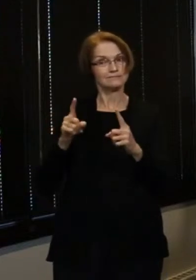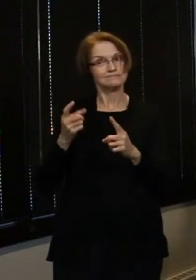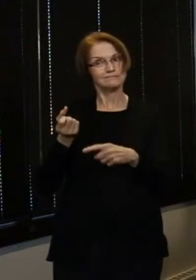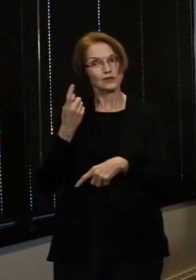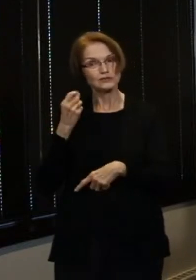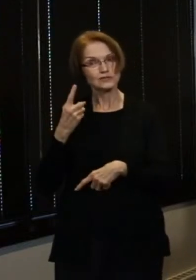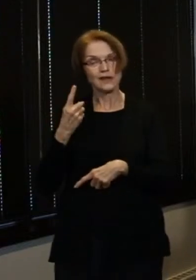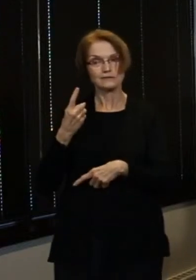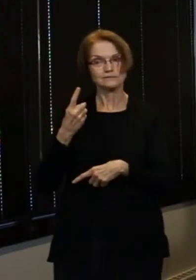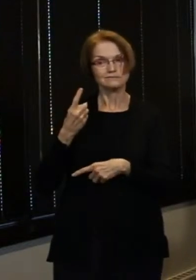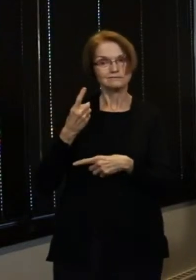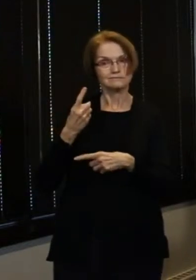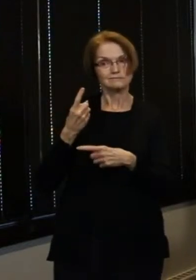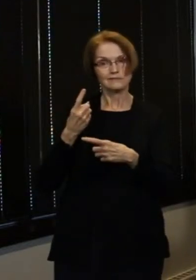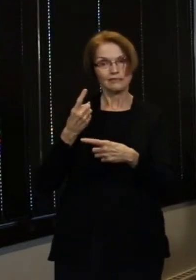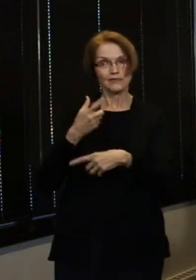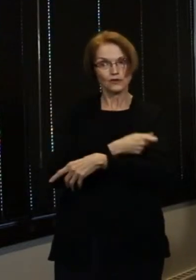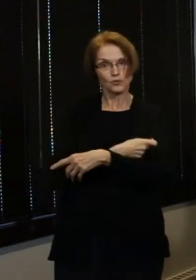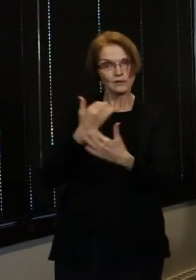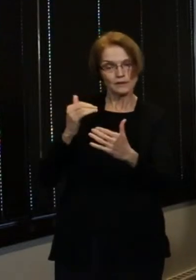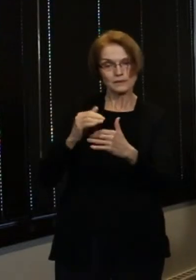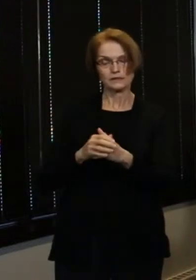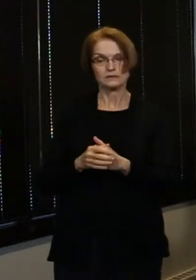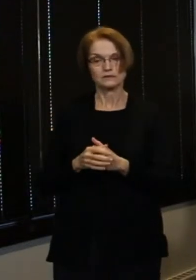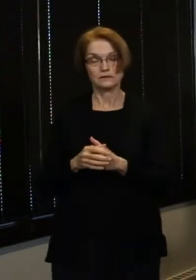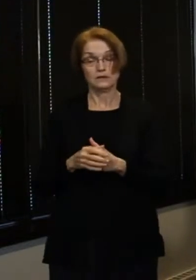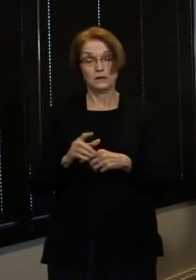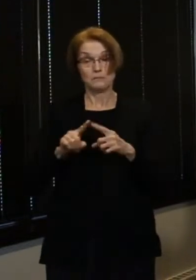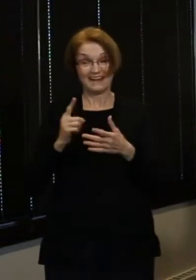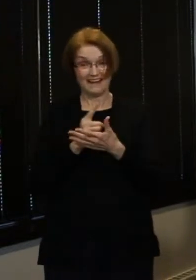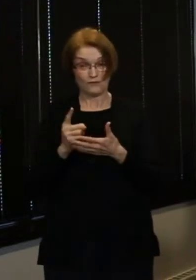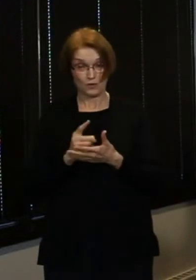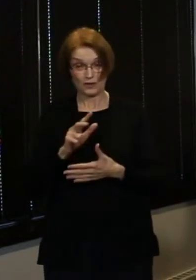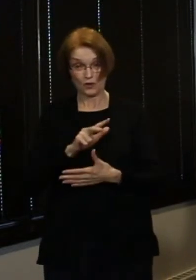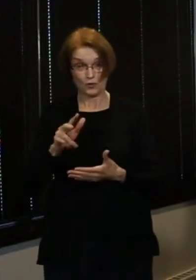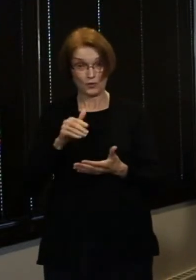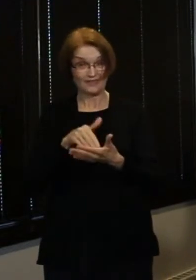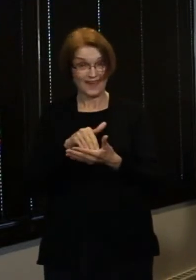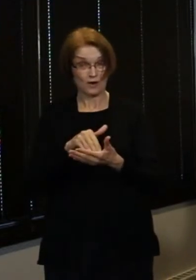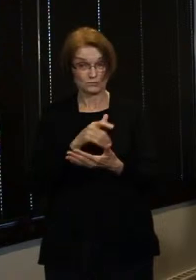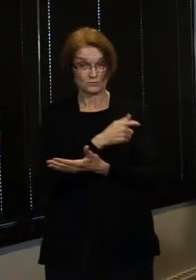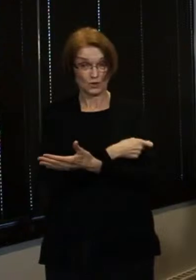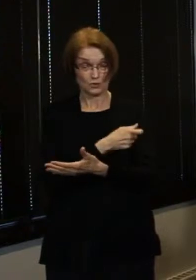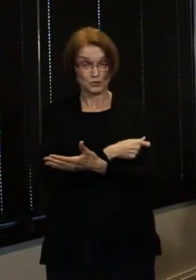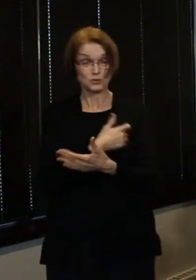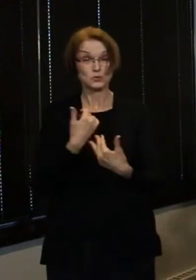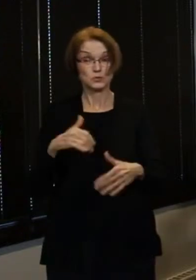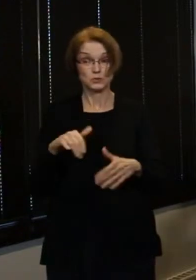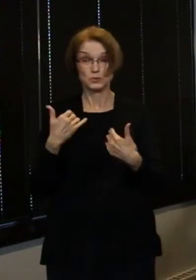But with 33,000 doses to administer per week, it's going to take some time, obviously, to